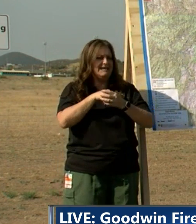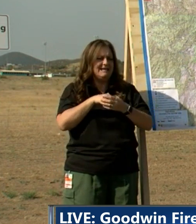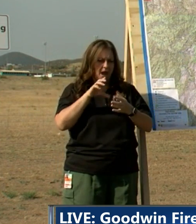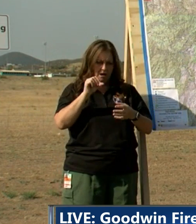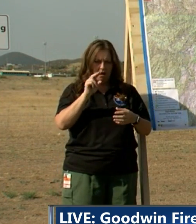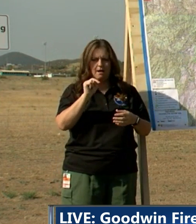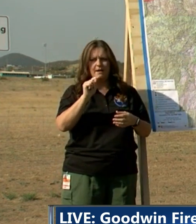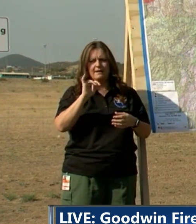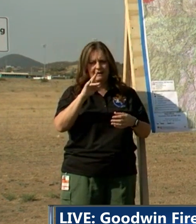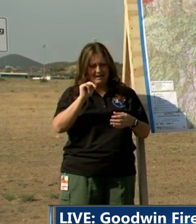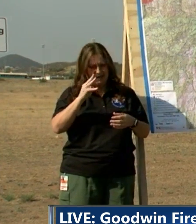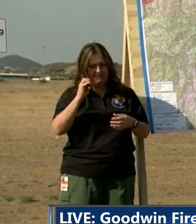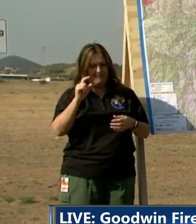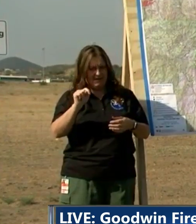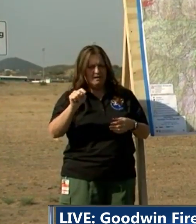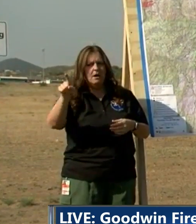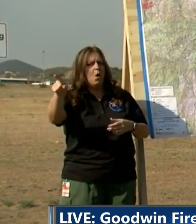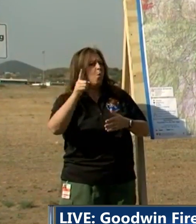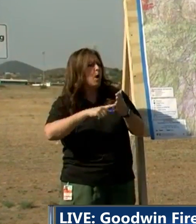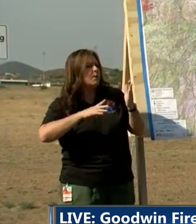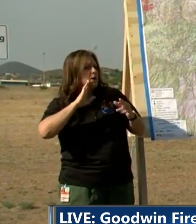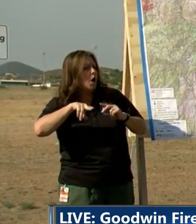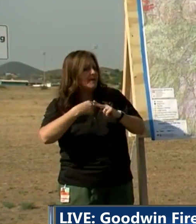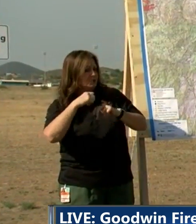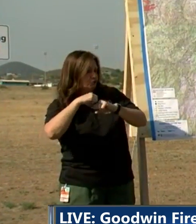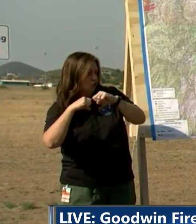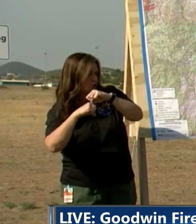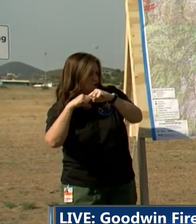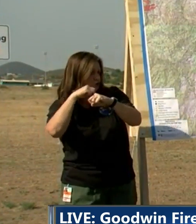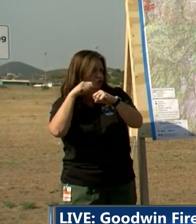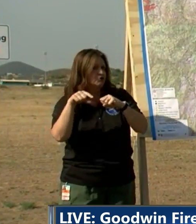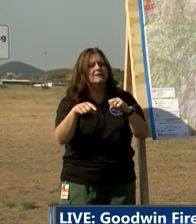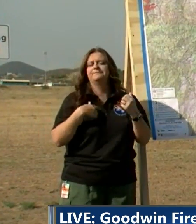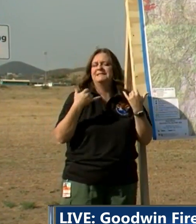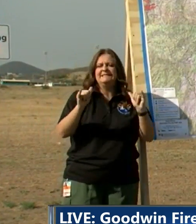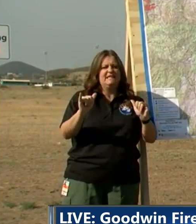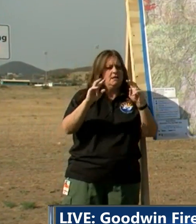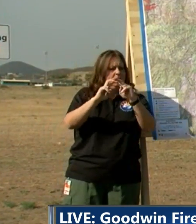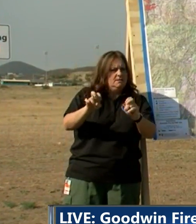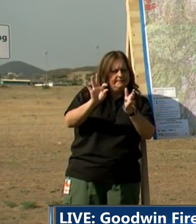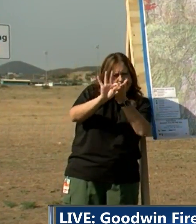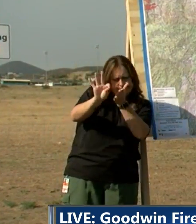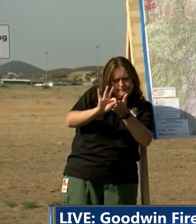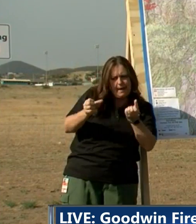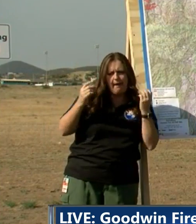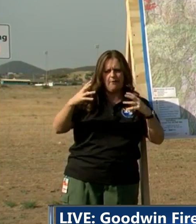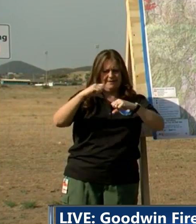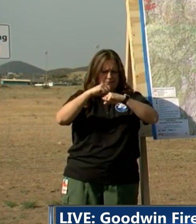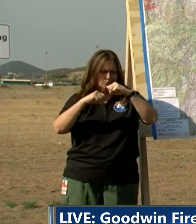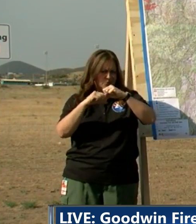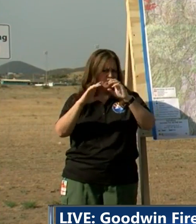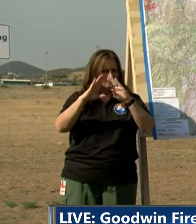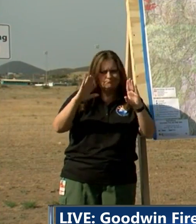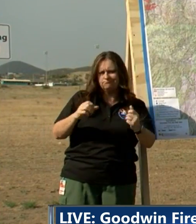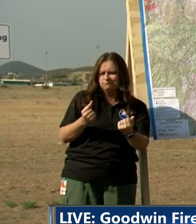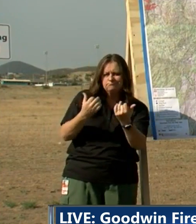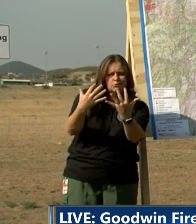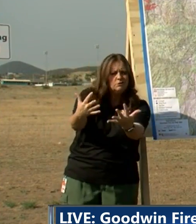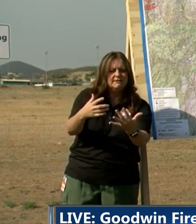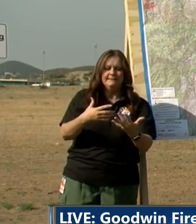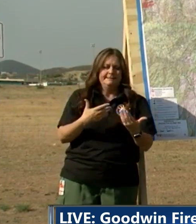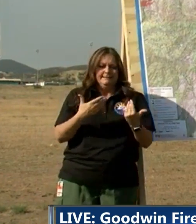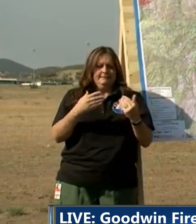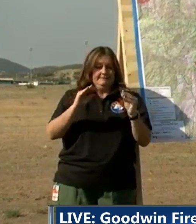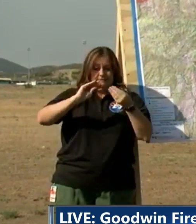status today. What do we know about structures burned? We're still assessing the structures burned. We don't have a good handle on that. That's